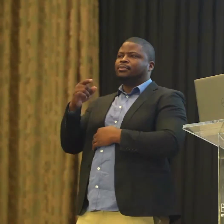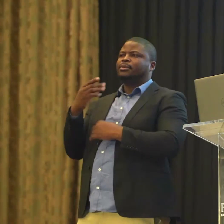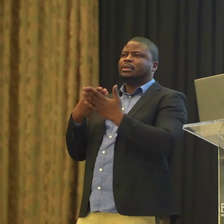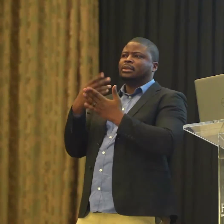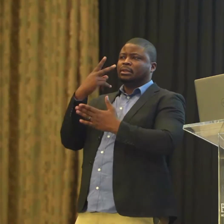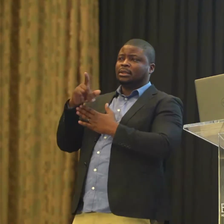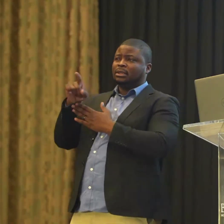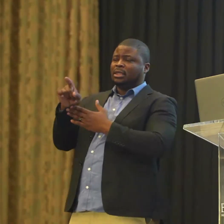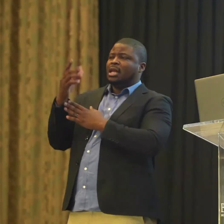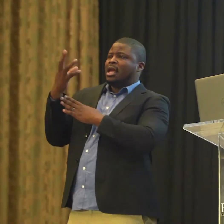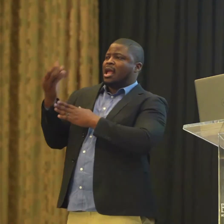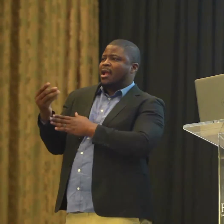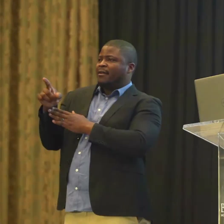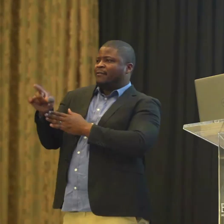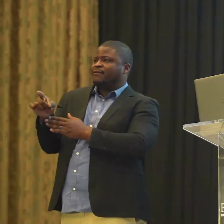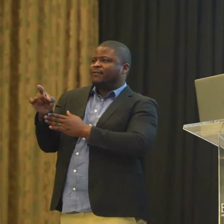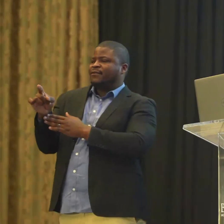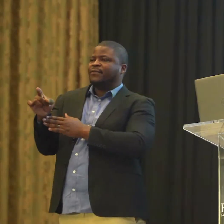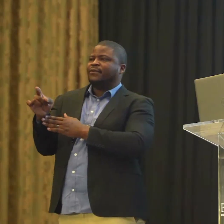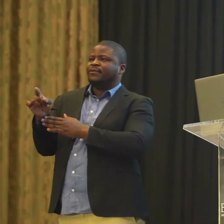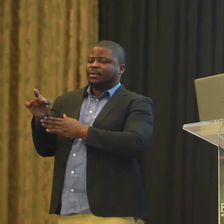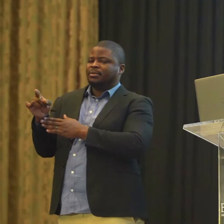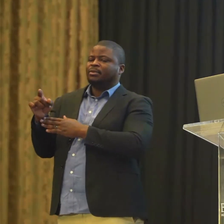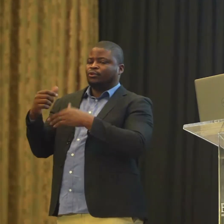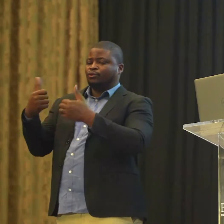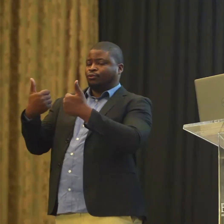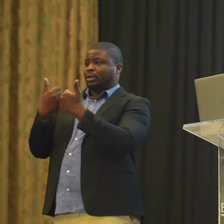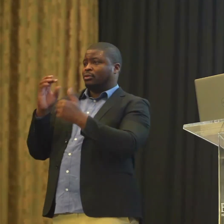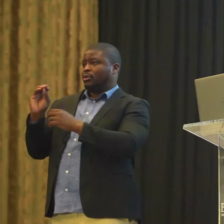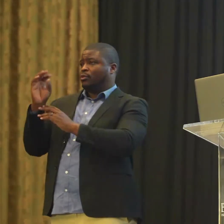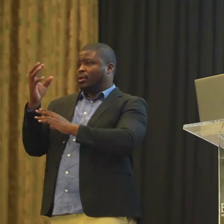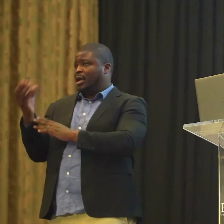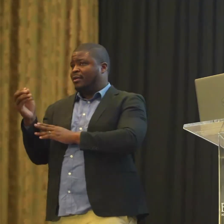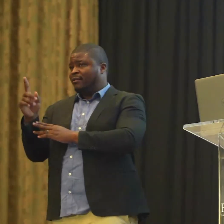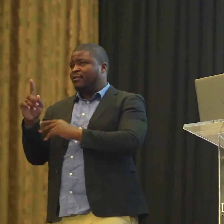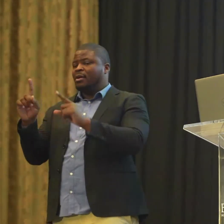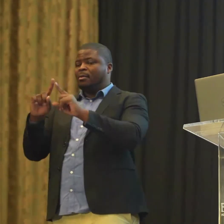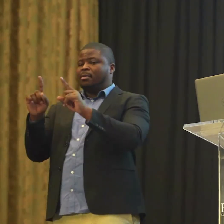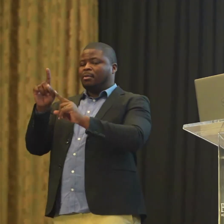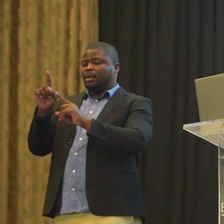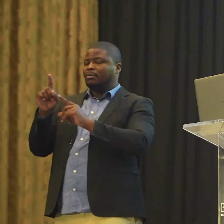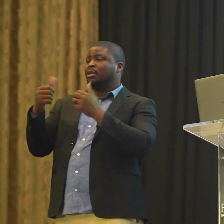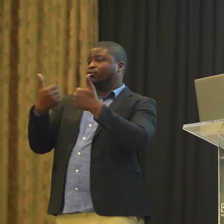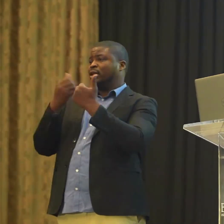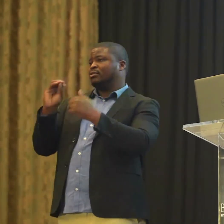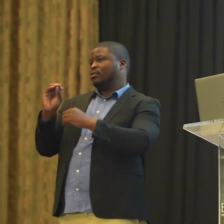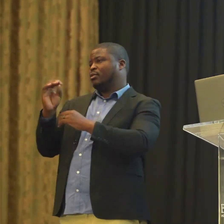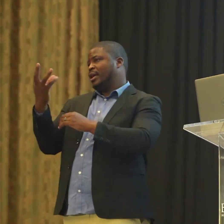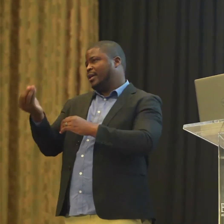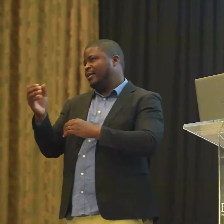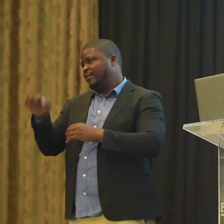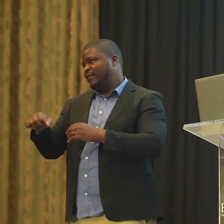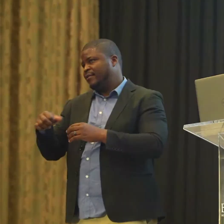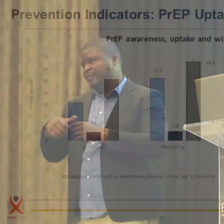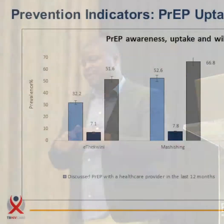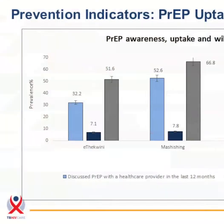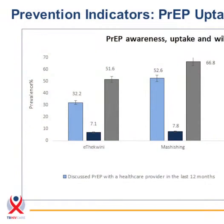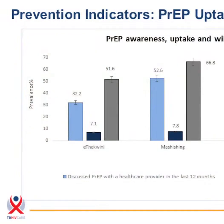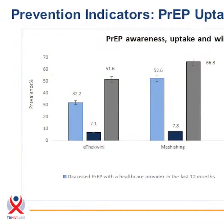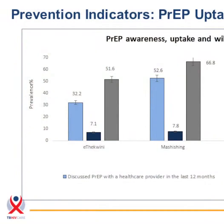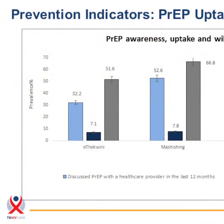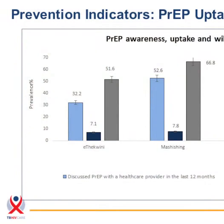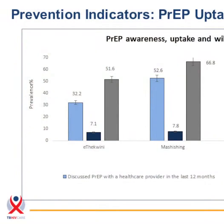gaps in these prevention indicators as well. PrEP uptake, this